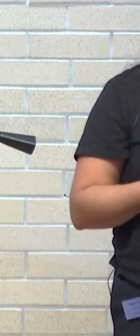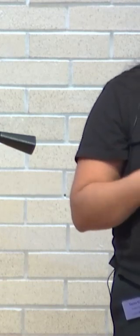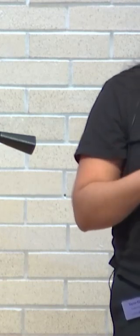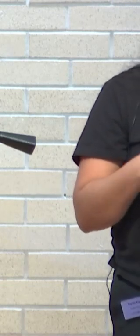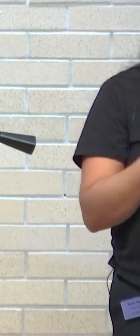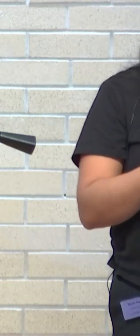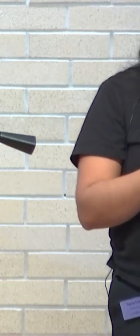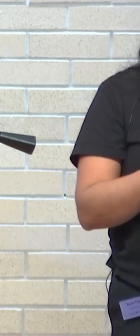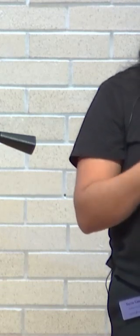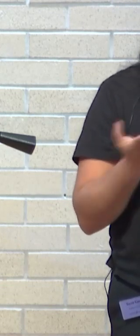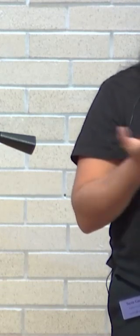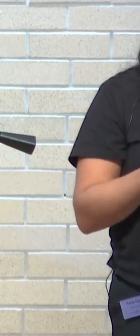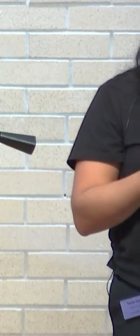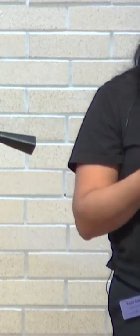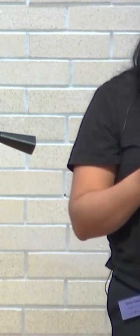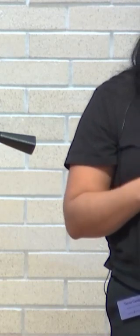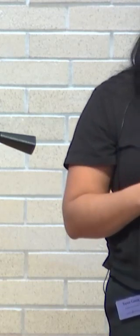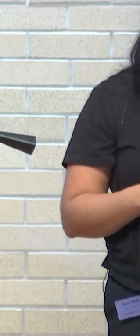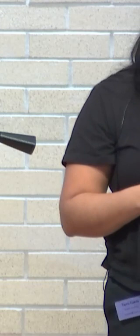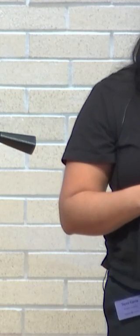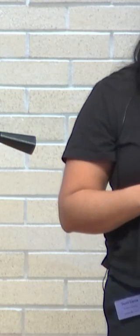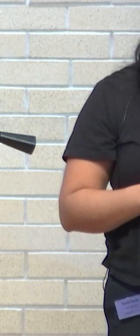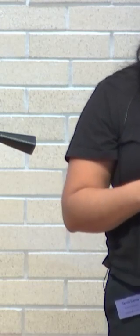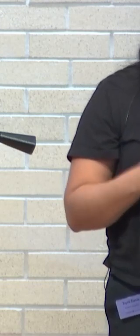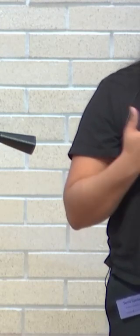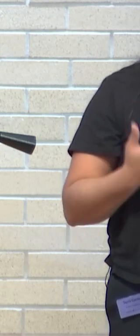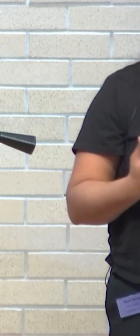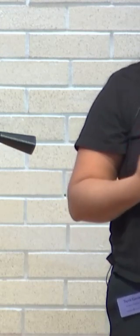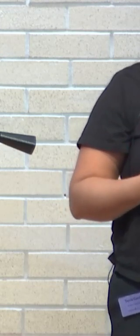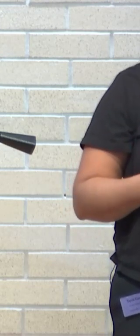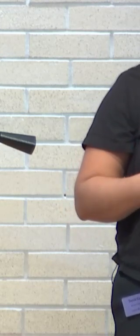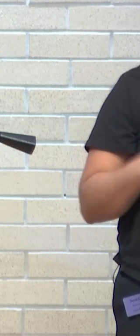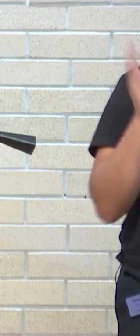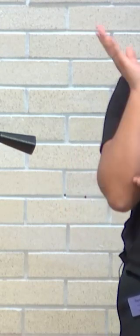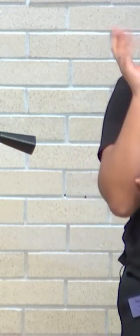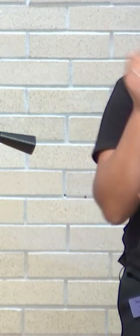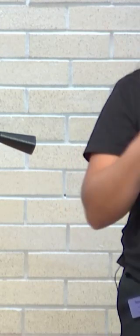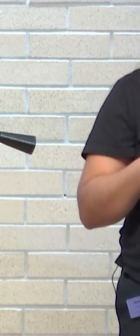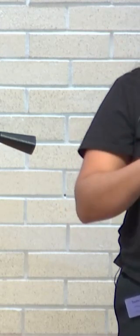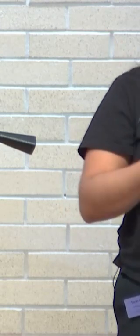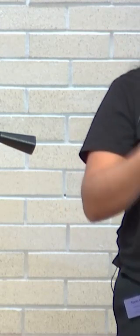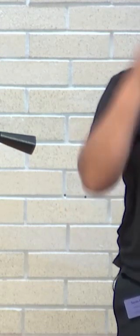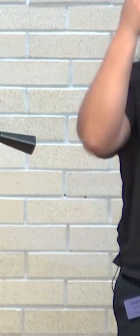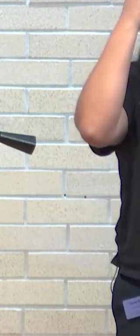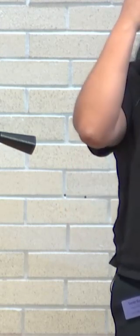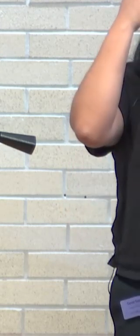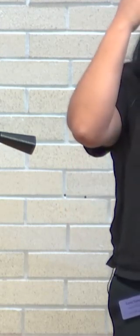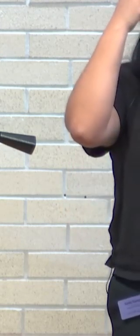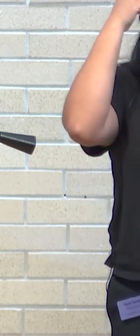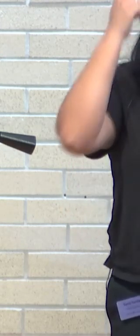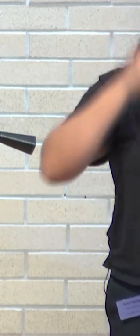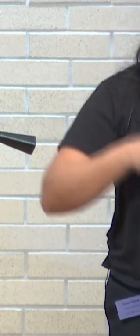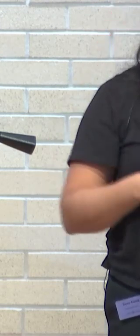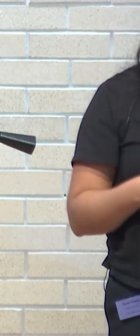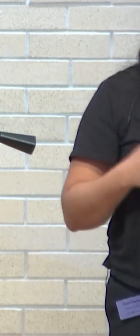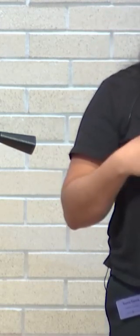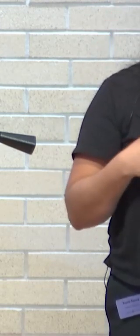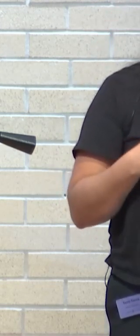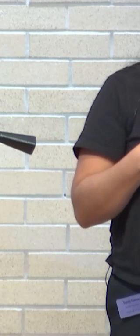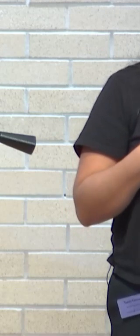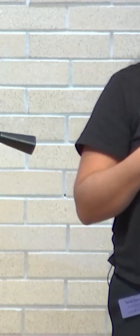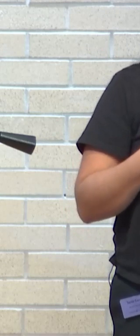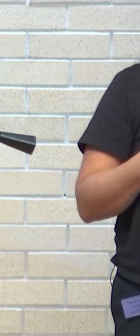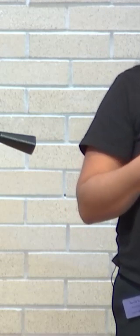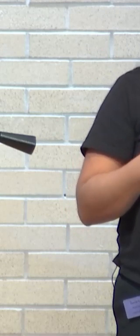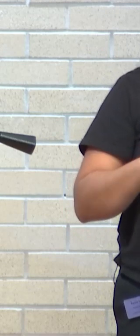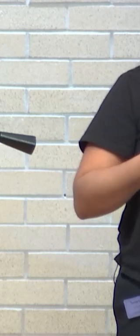break. Yet, I'm still standing before you, so what changed my mind? Simply put, it was my peers, the same people